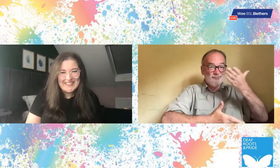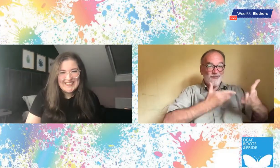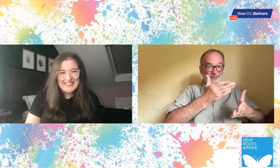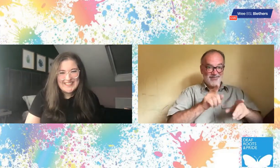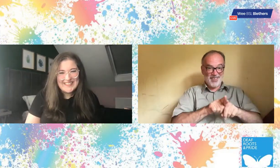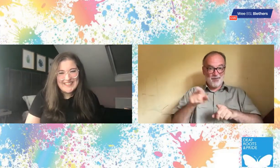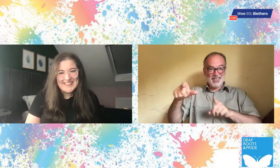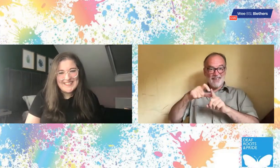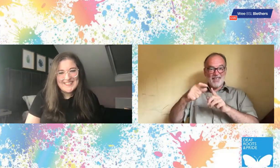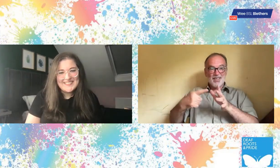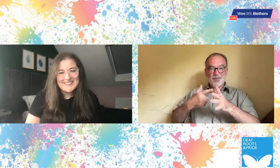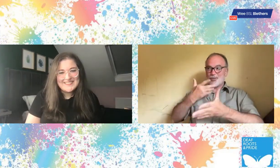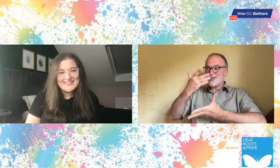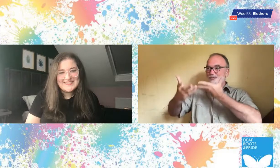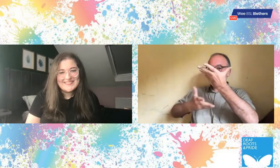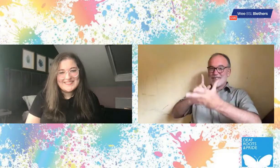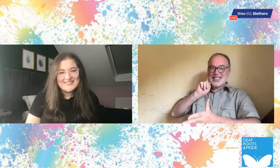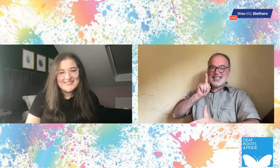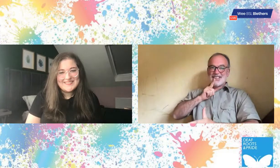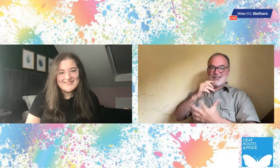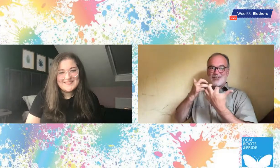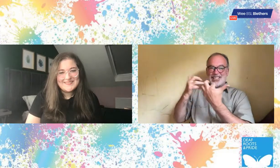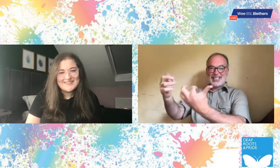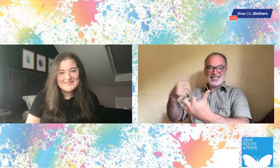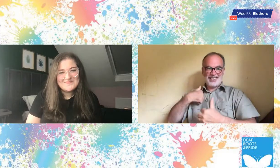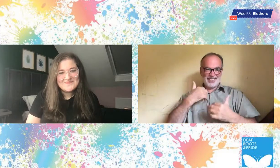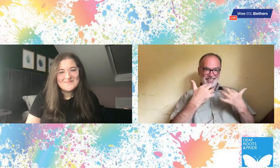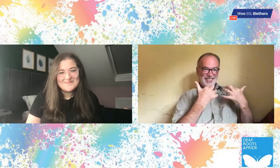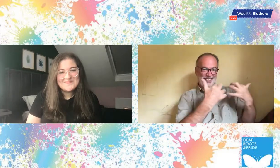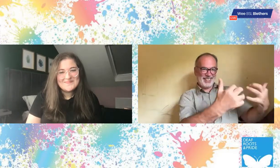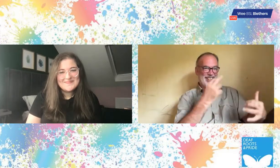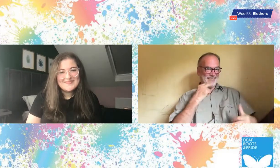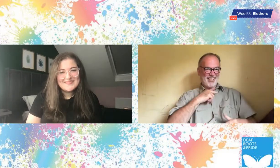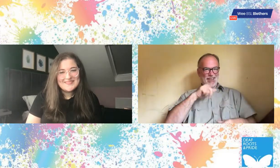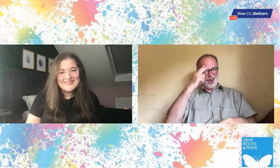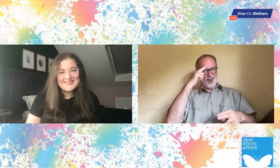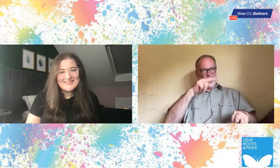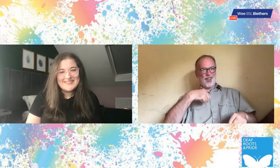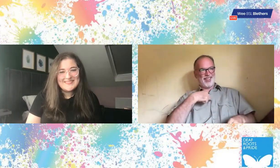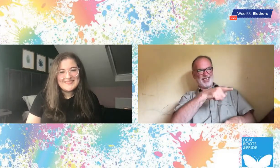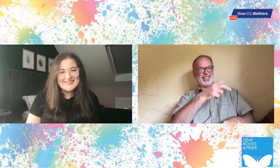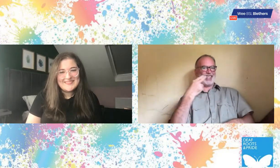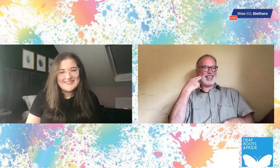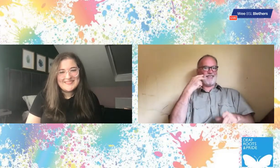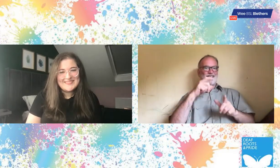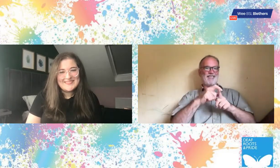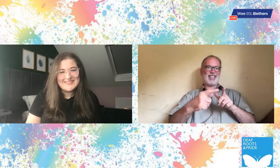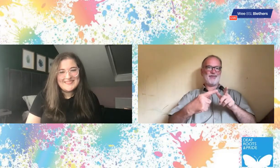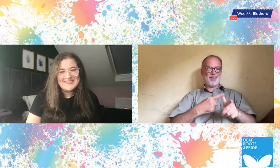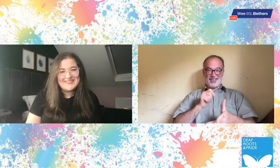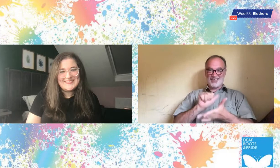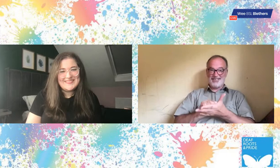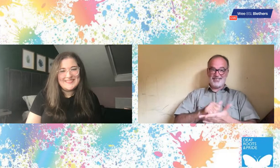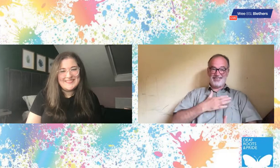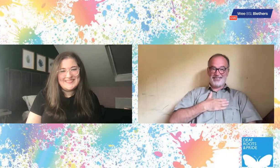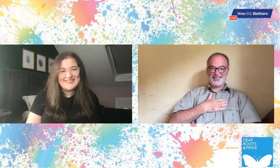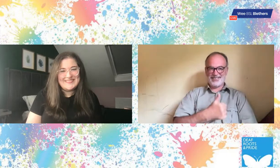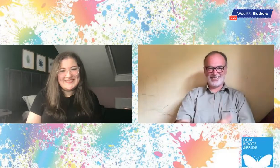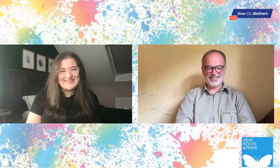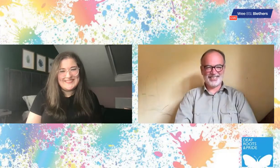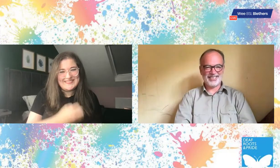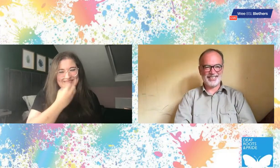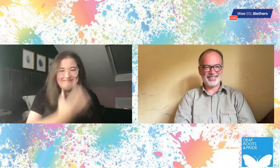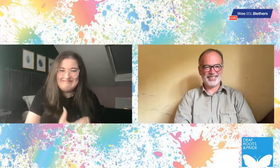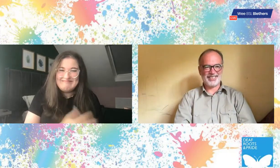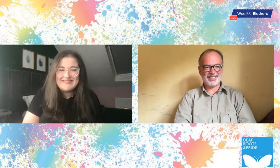I safari agree. shirt. Yeah, Totally yeah. I try agree. and copy his style. So I try and do what he's done for hearing